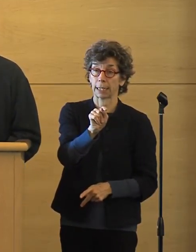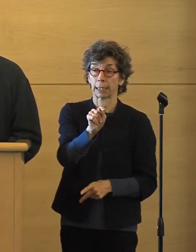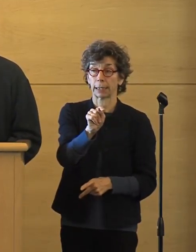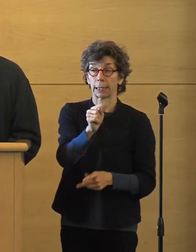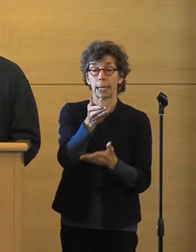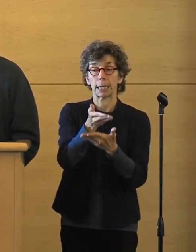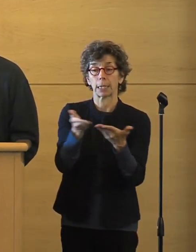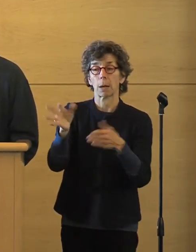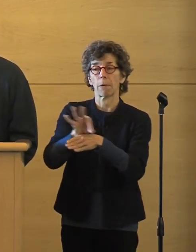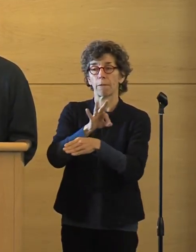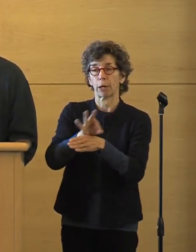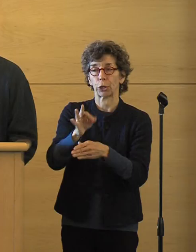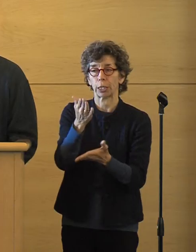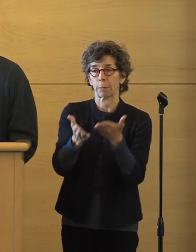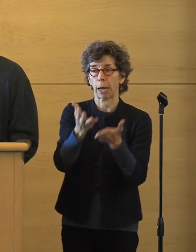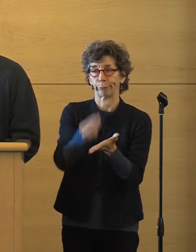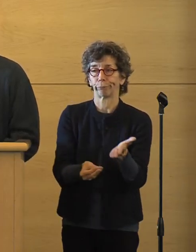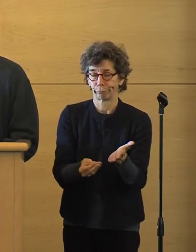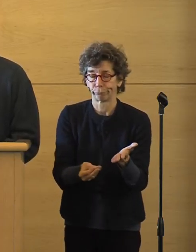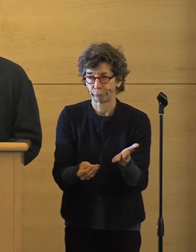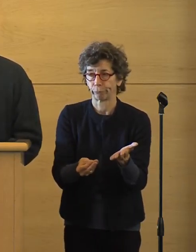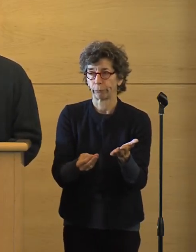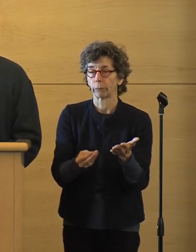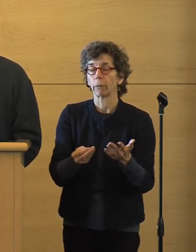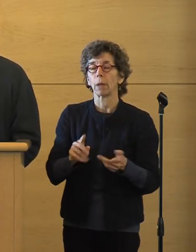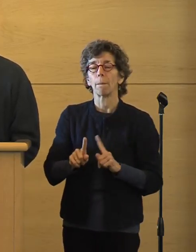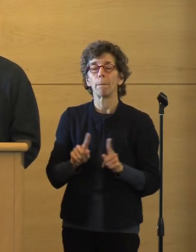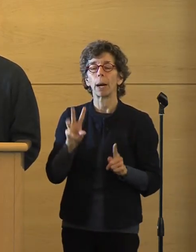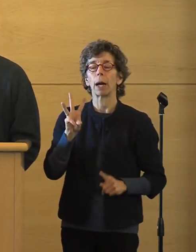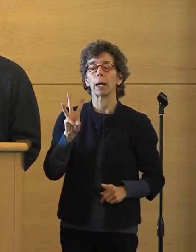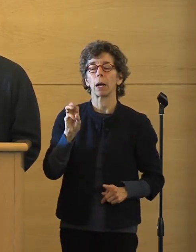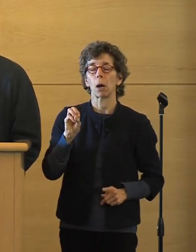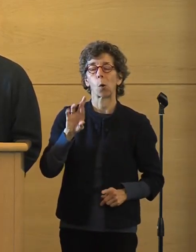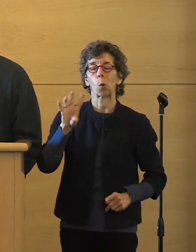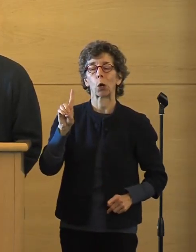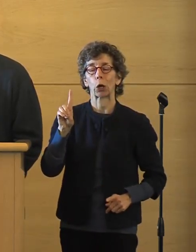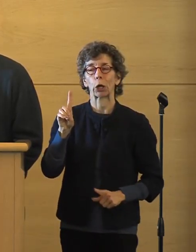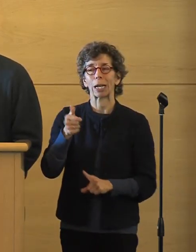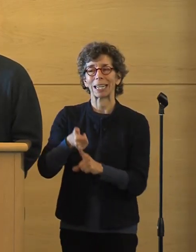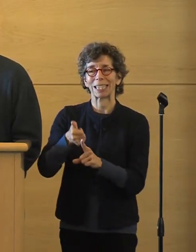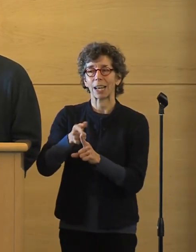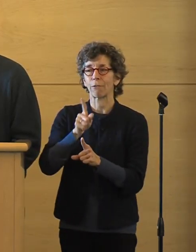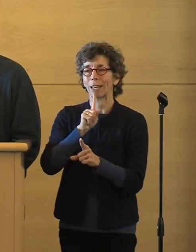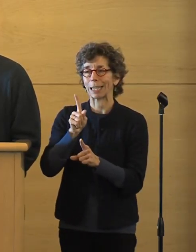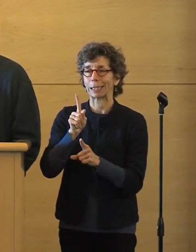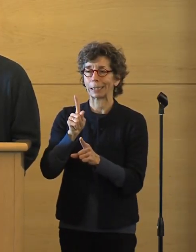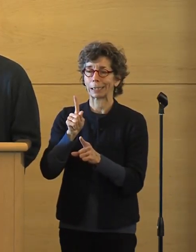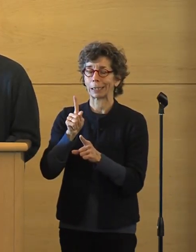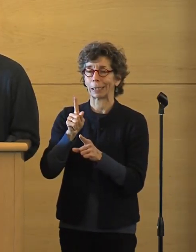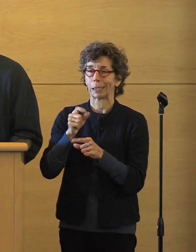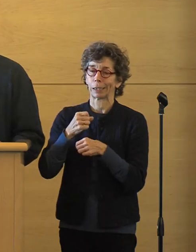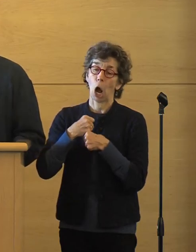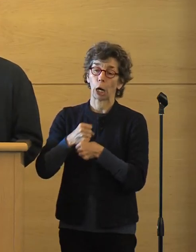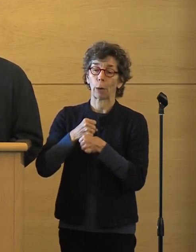got heading structure and it's got alt text for images and all of that. And if you then convert it to some other